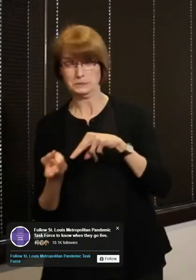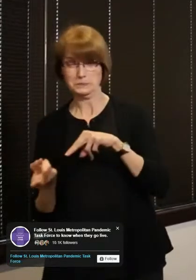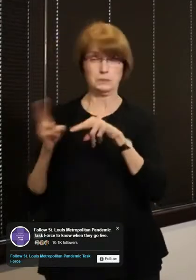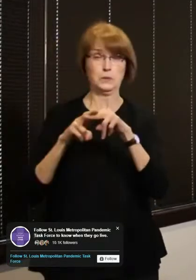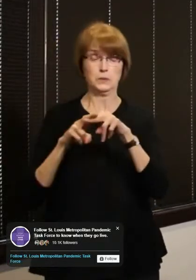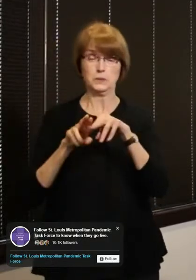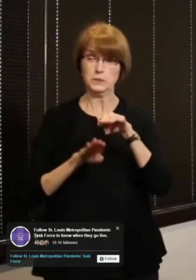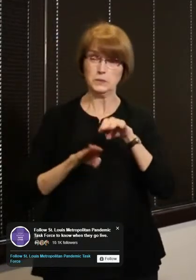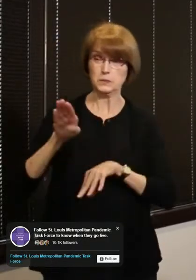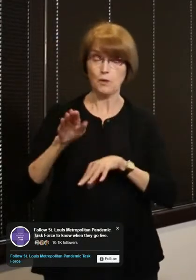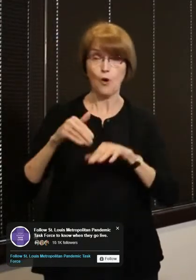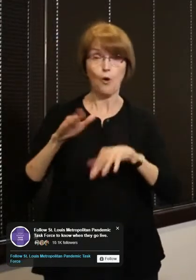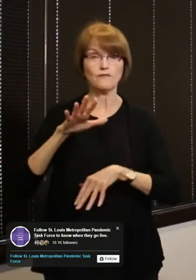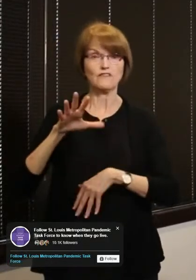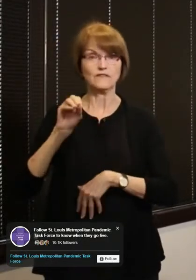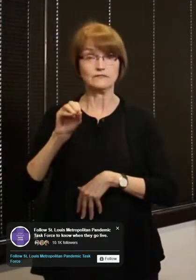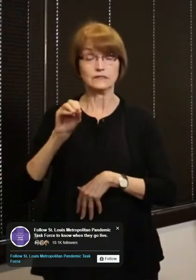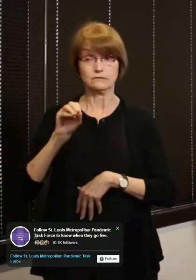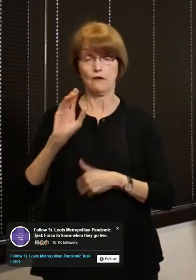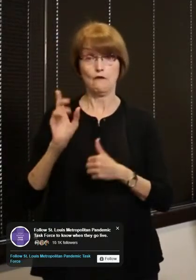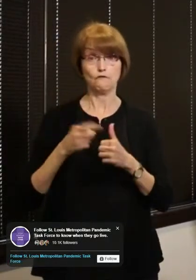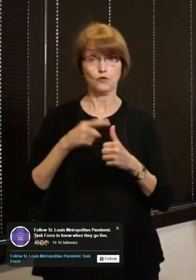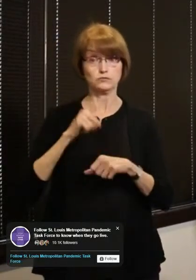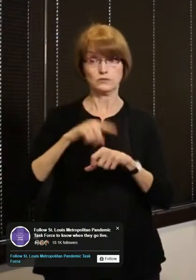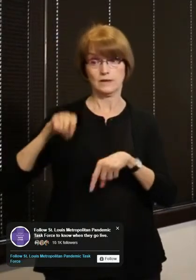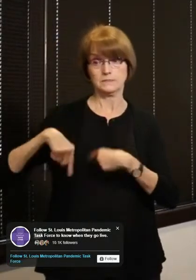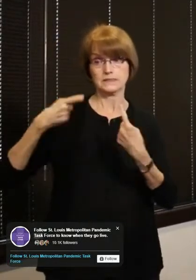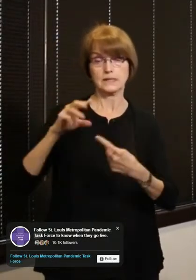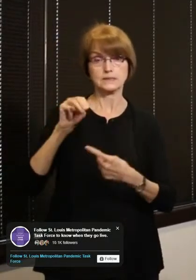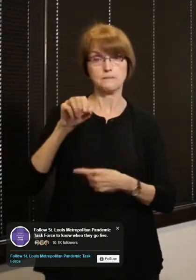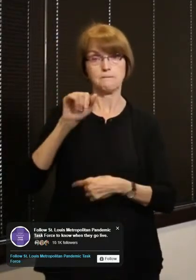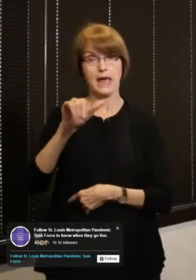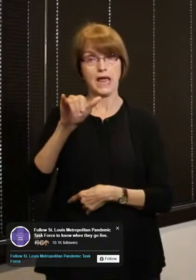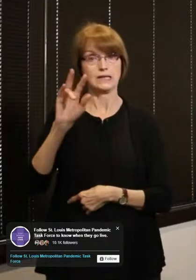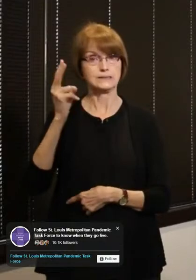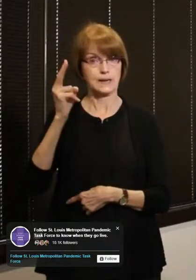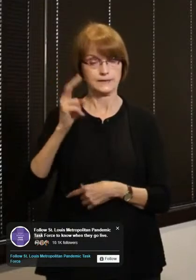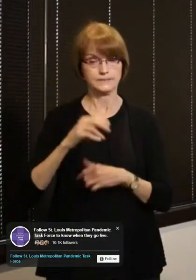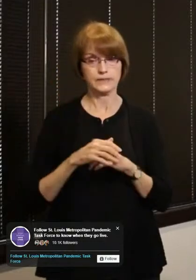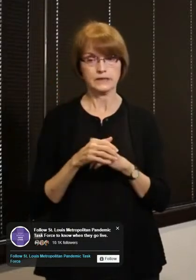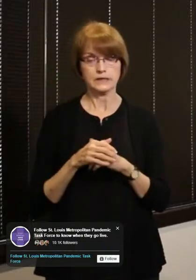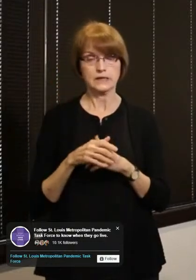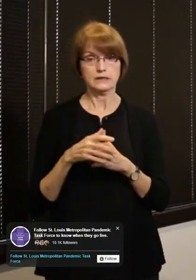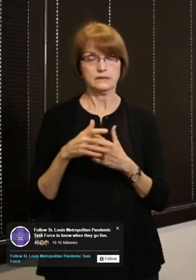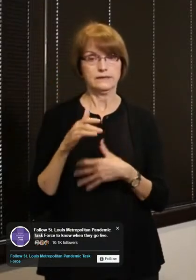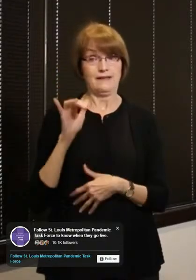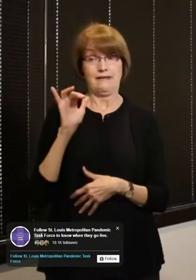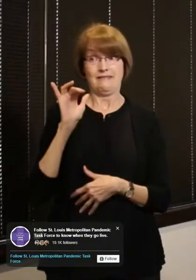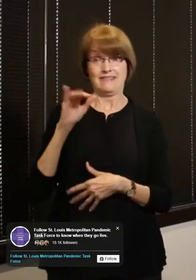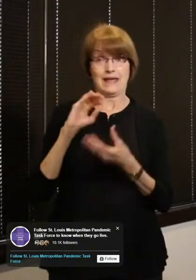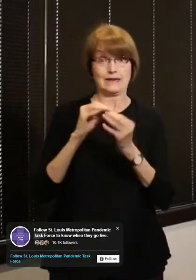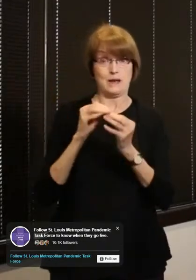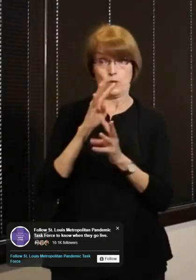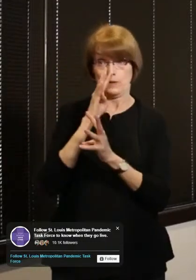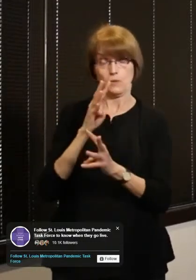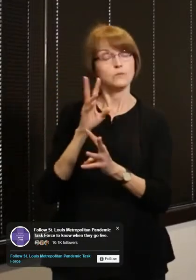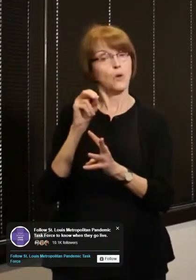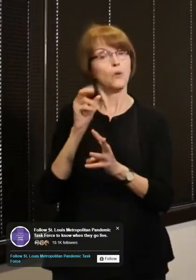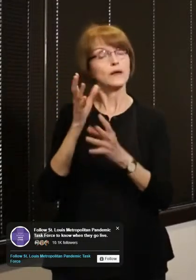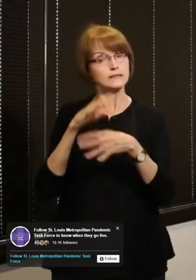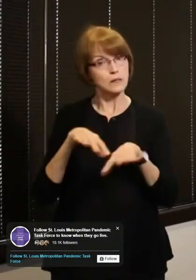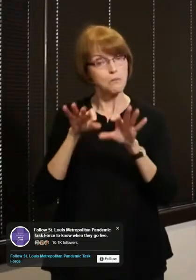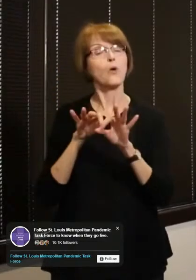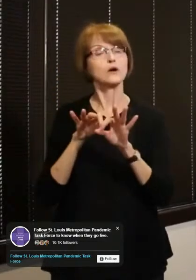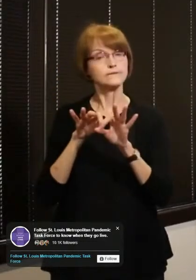50 for the first time since May 2nd. I don't want to ignore that milestone because it's important to